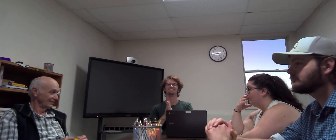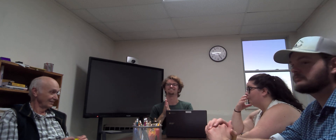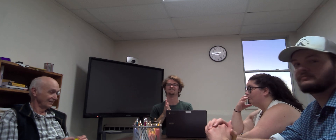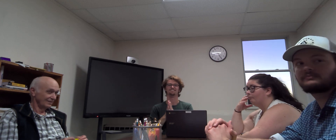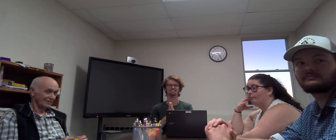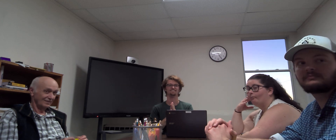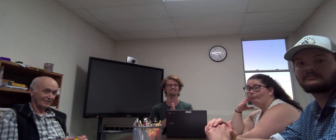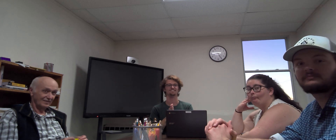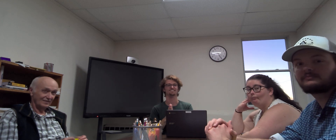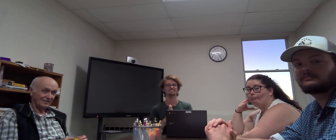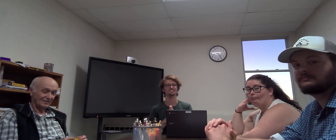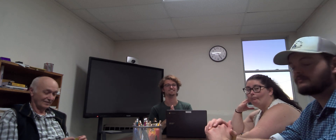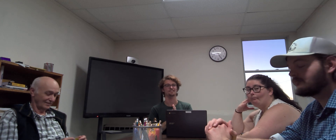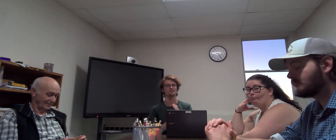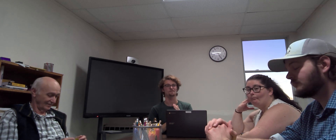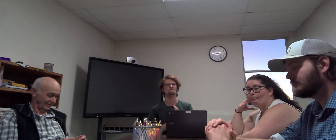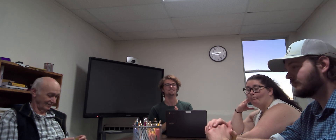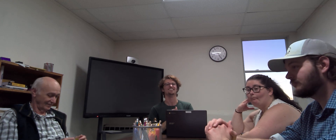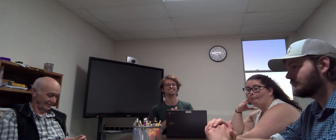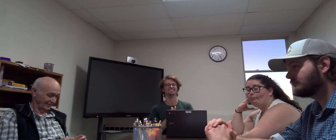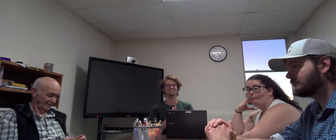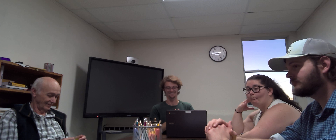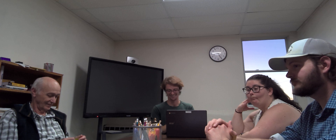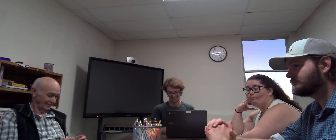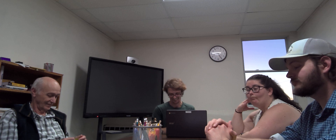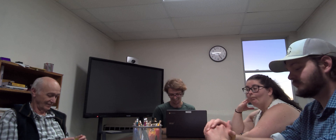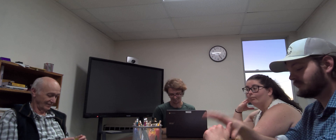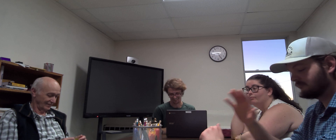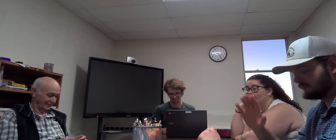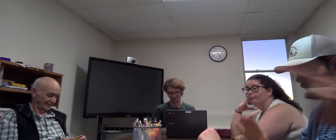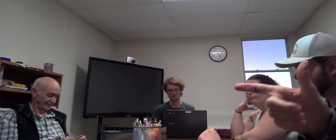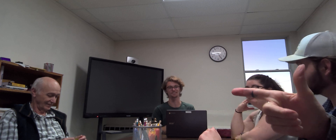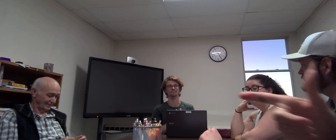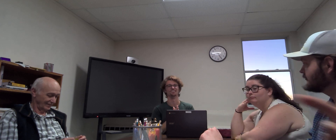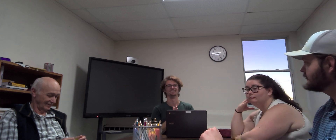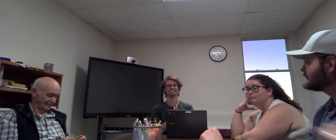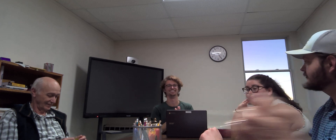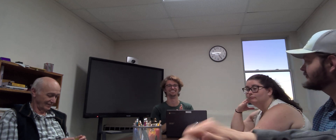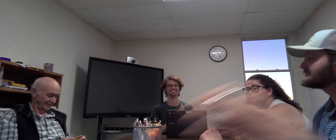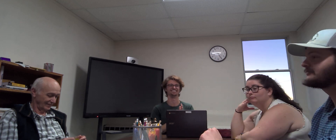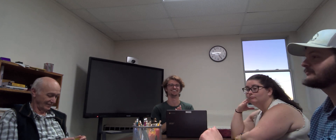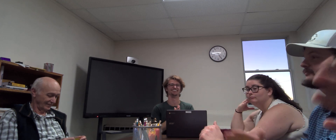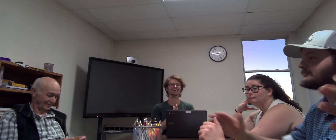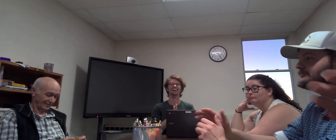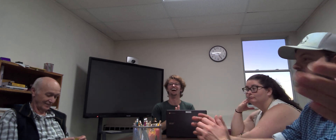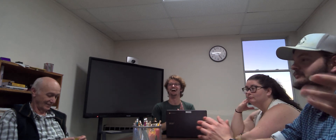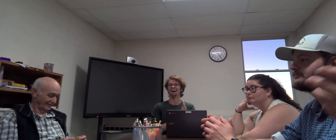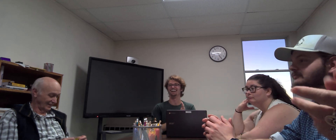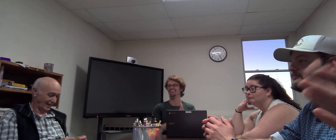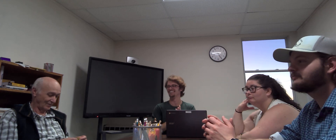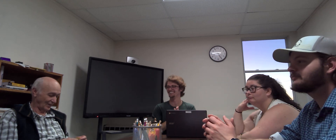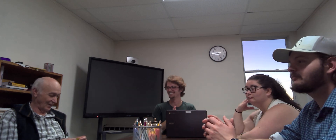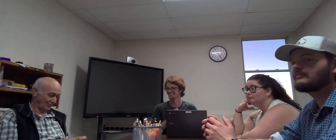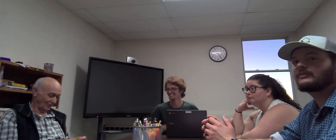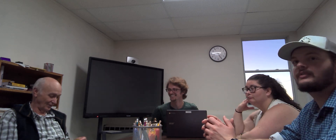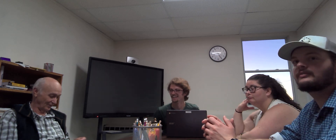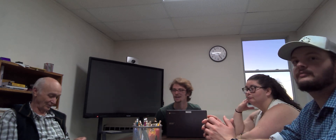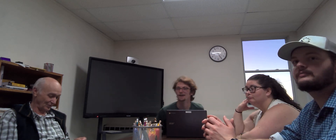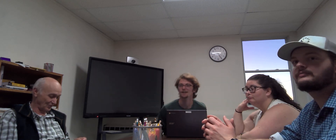a detective game. Yep. And we have 20 more minutes to do this. I Okay. still totally. sorry, I gotta put my glasses